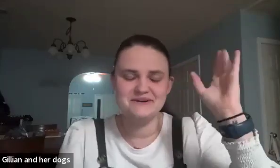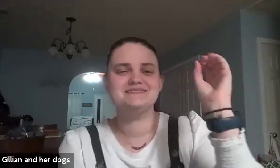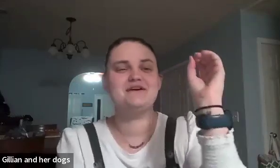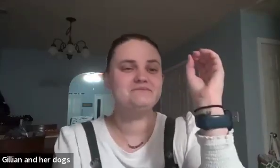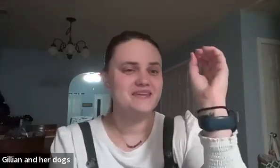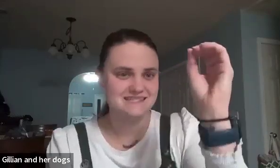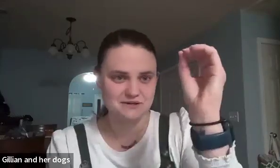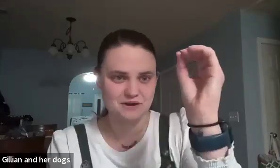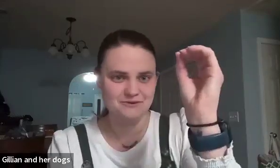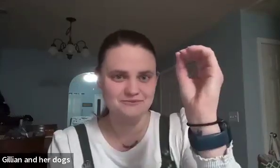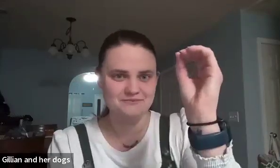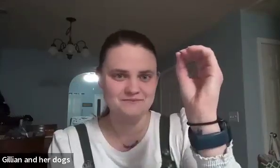But so 0,